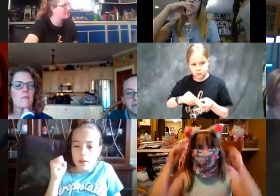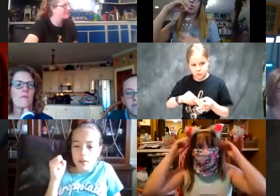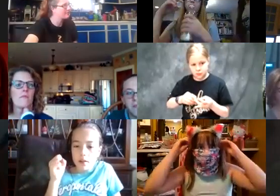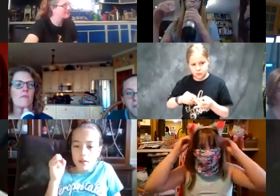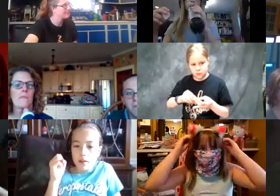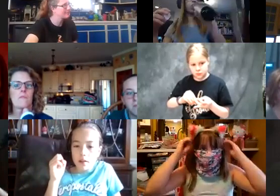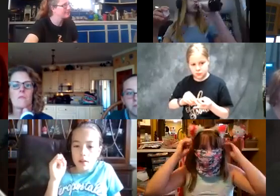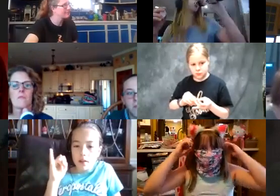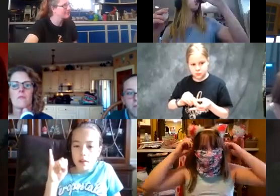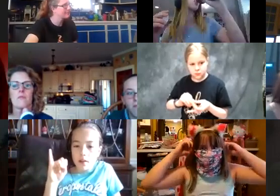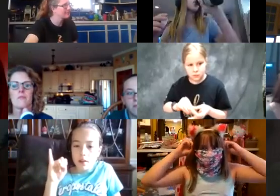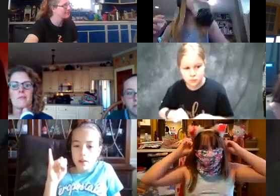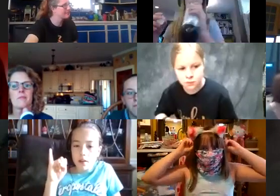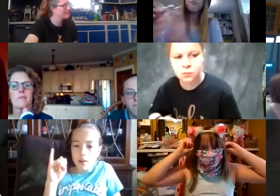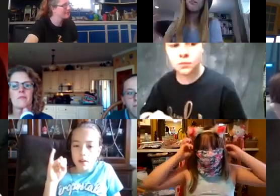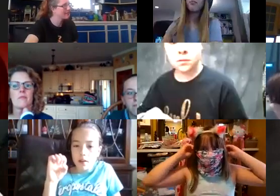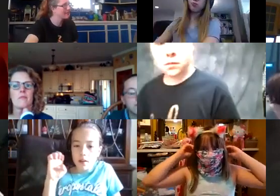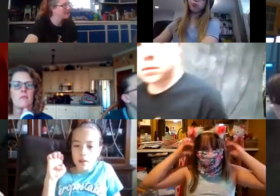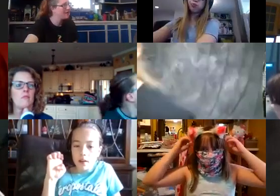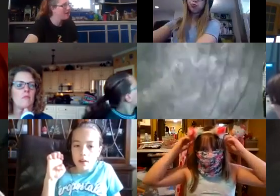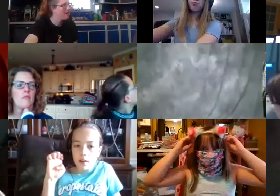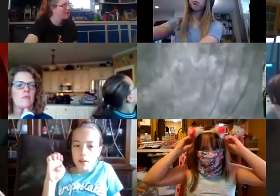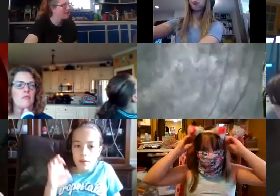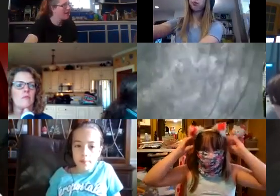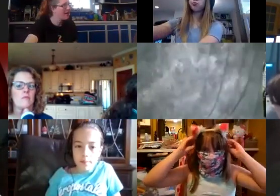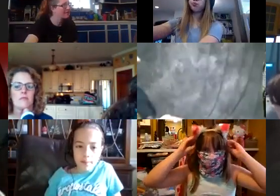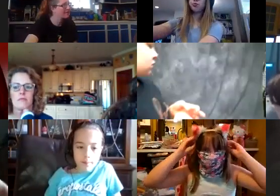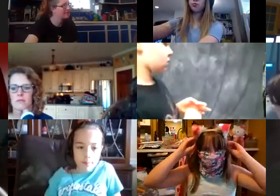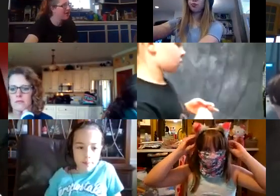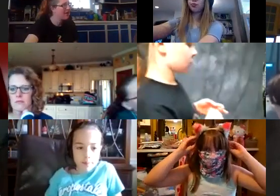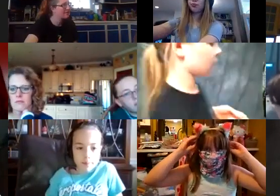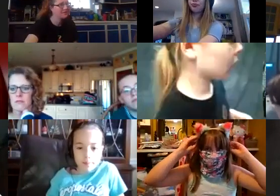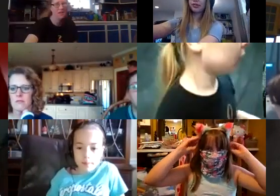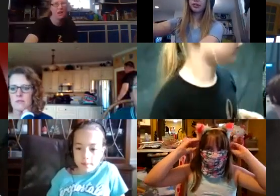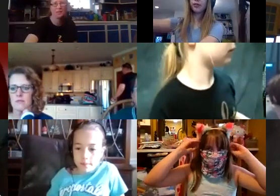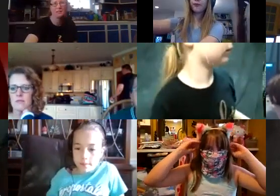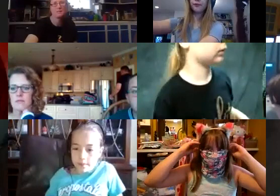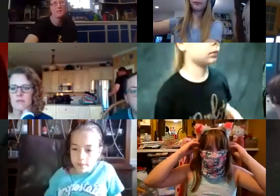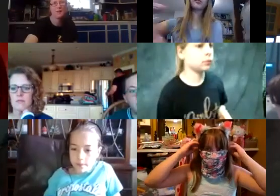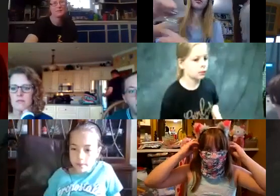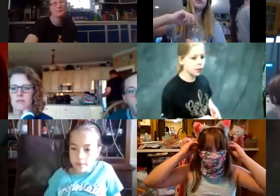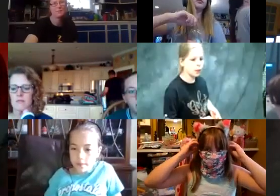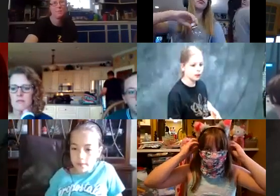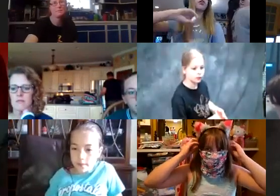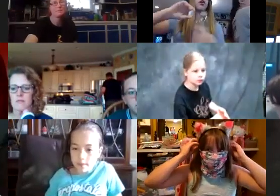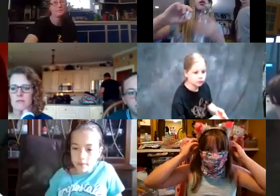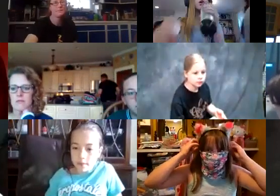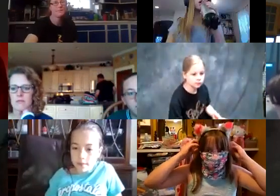showing how to do the alphabet. So if you want to learn how to spell your name or your friends' names or things like that, that's a good way